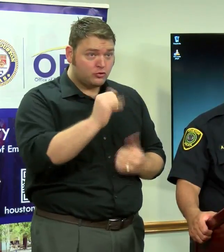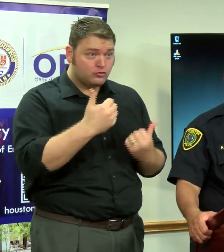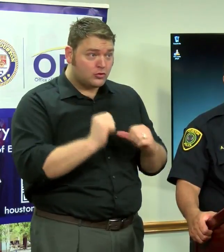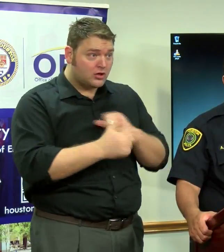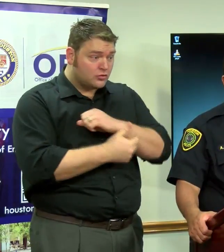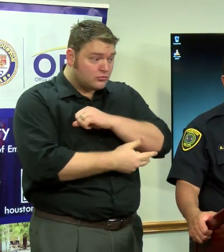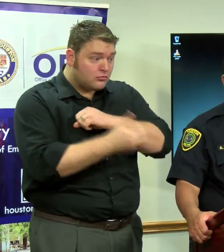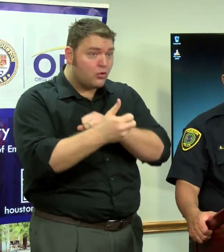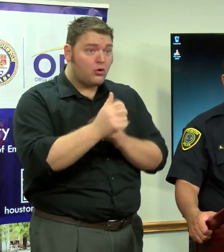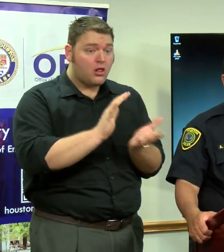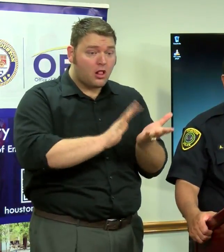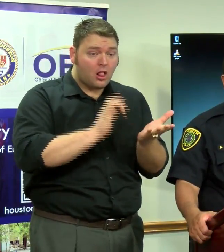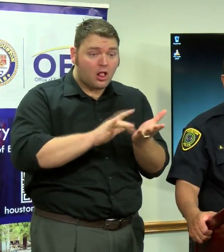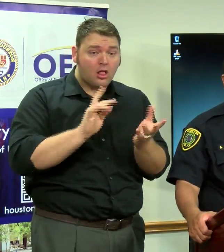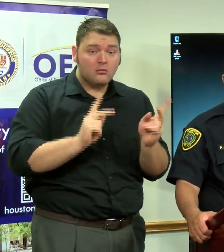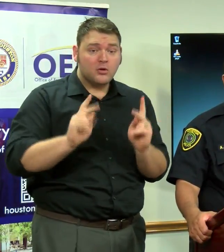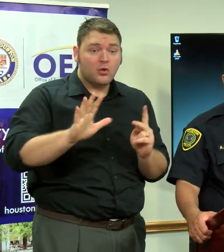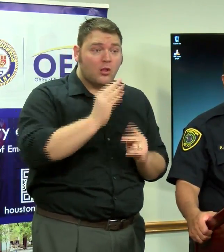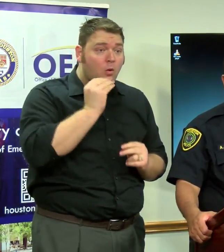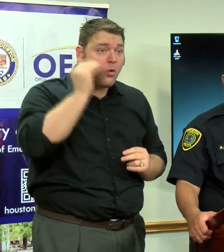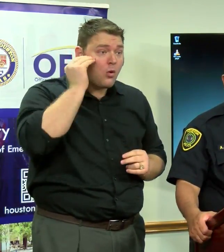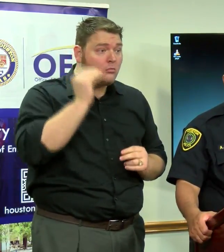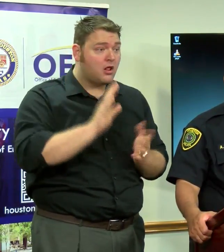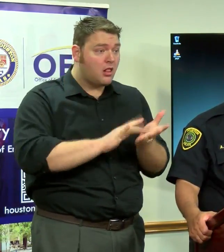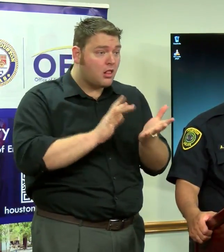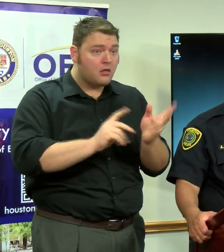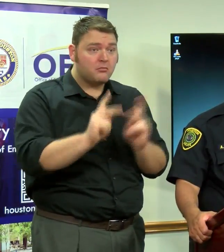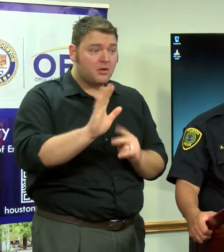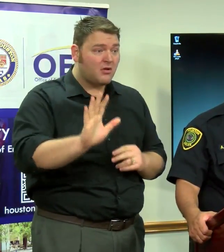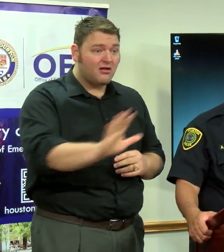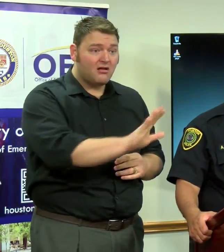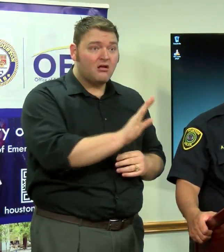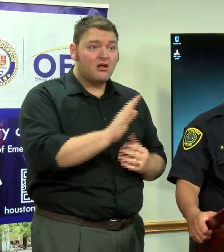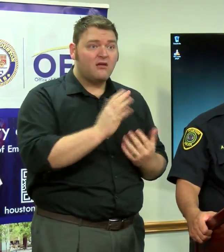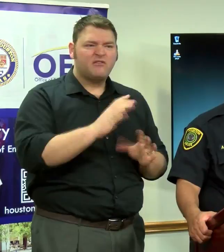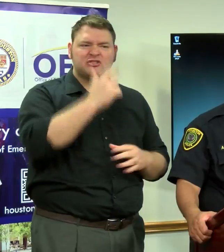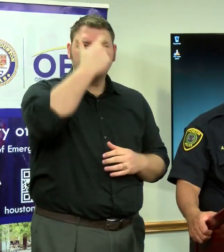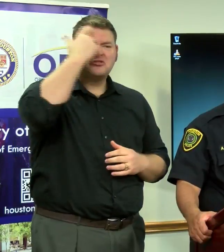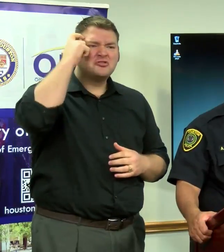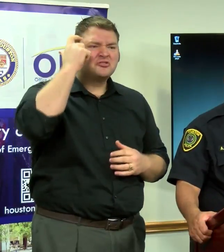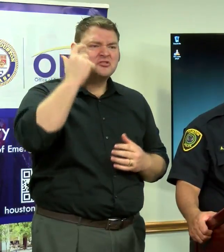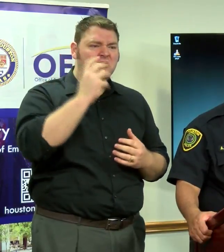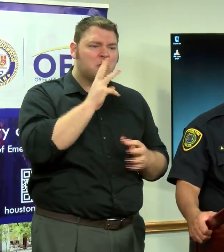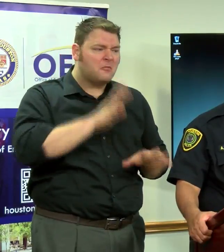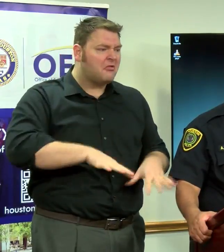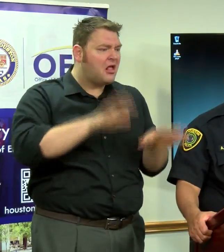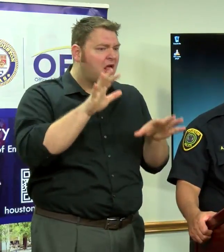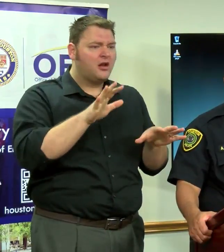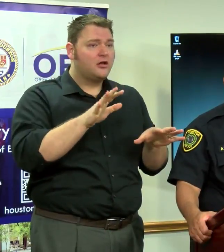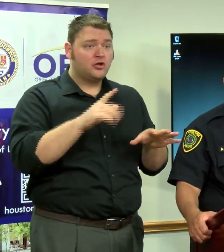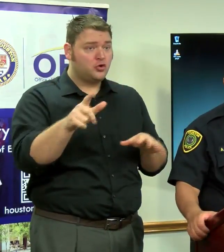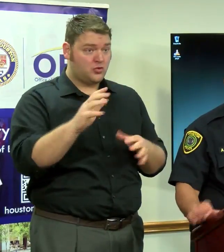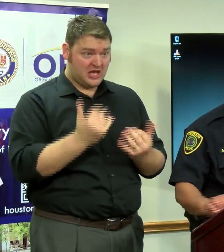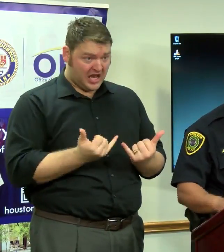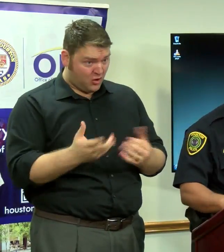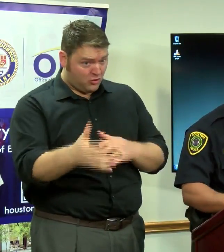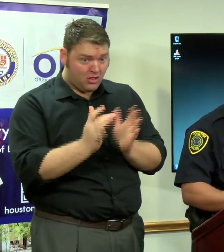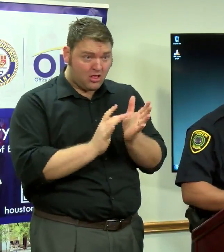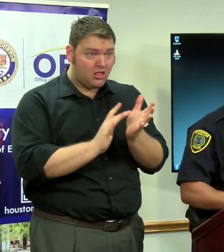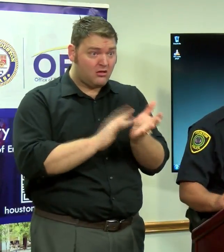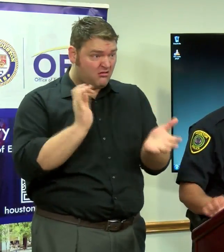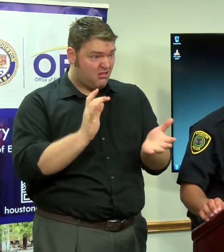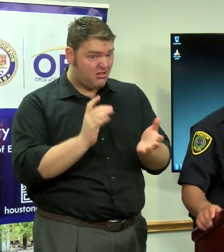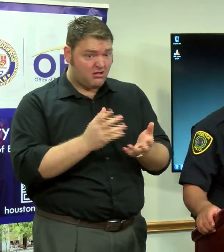take advantage of our citizens that have already been victimized enough by Mother Nature, you can be assured you'll be